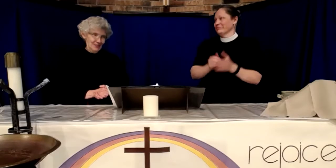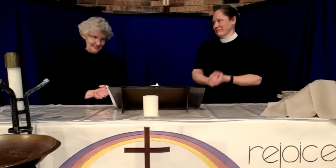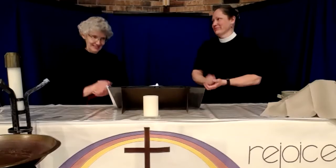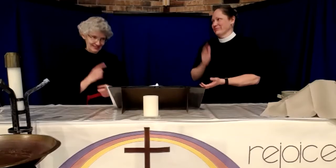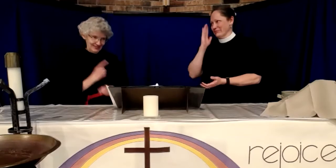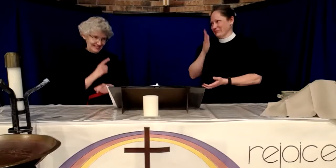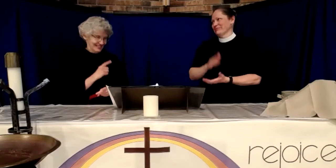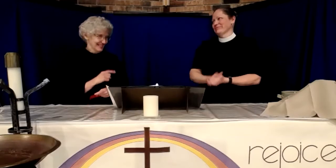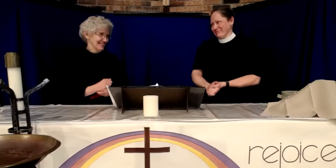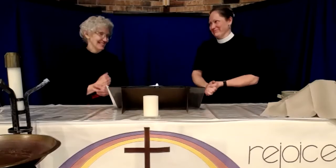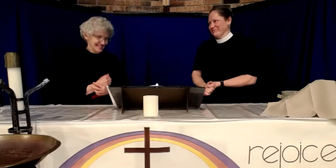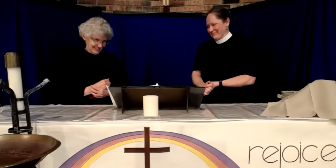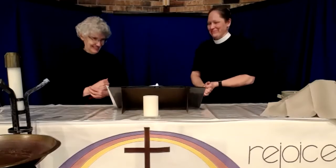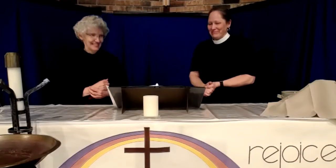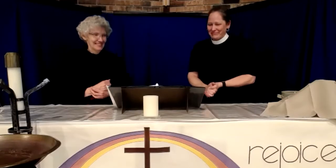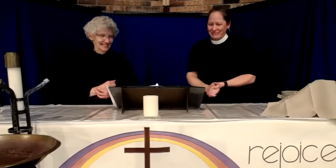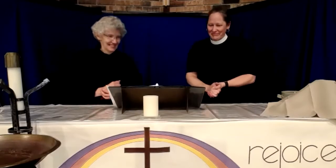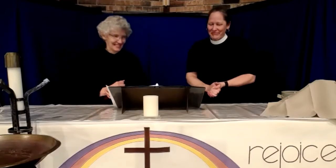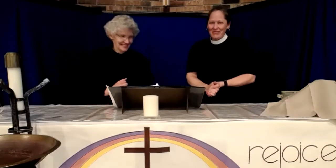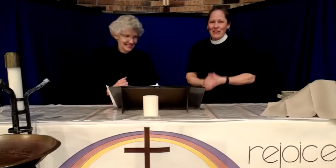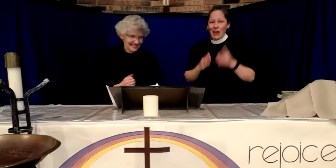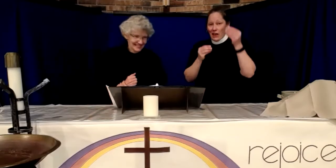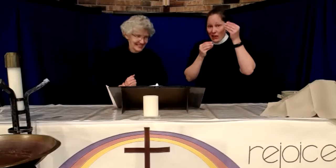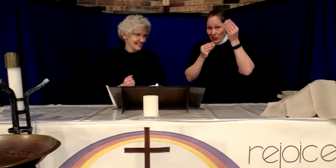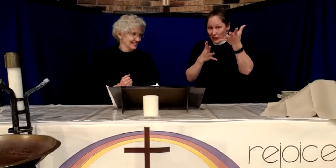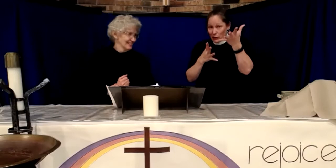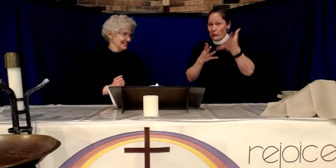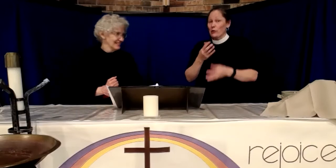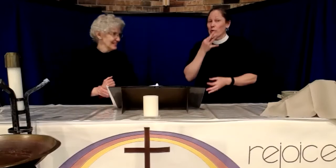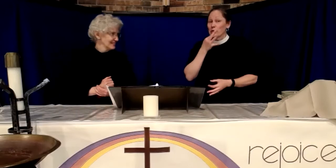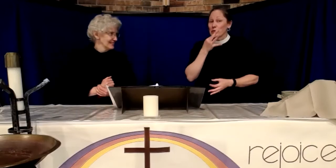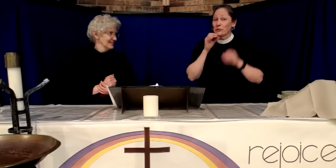and we're looking forward to returning to worship in person.